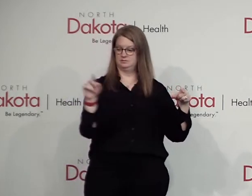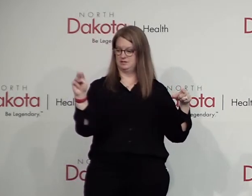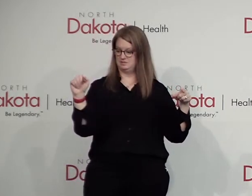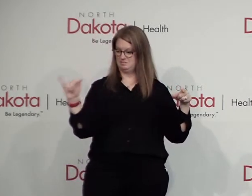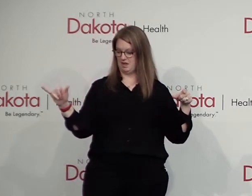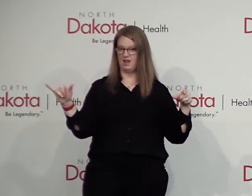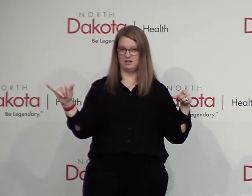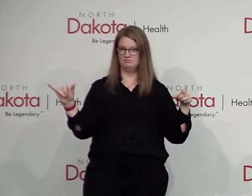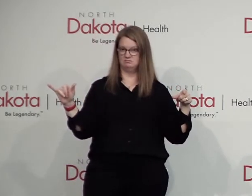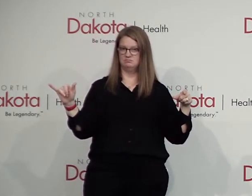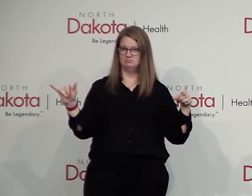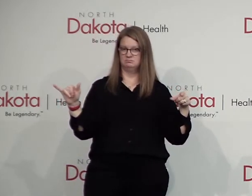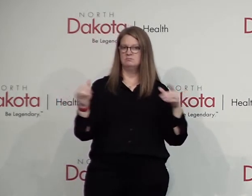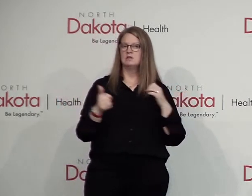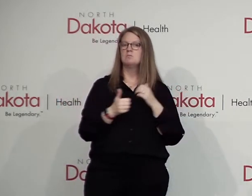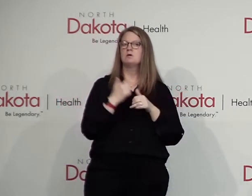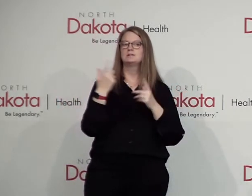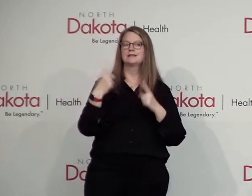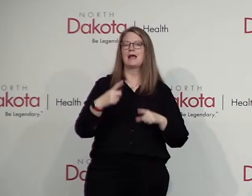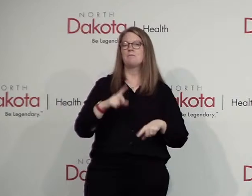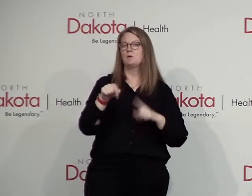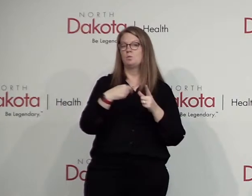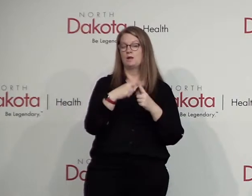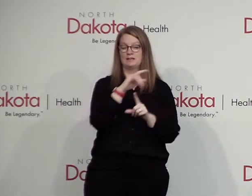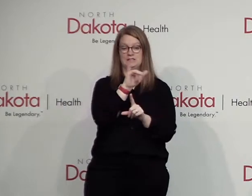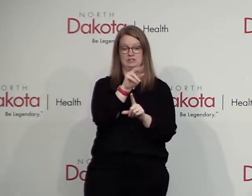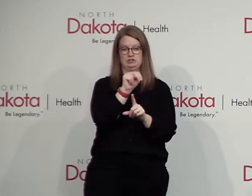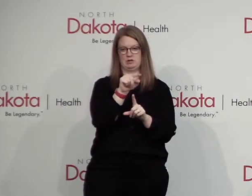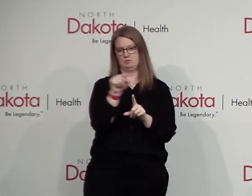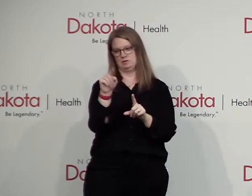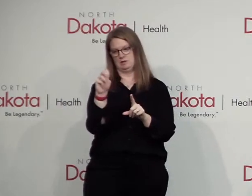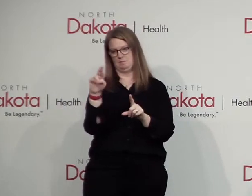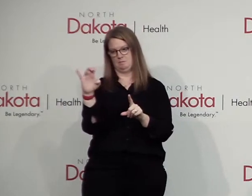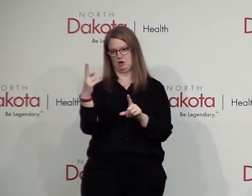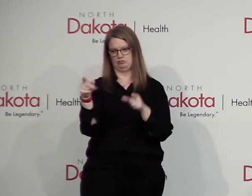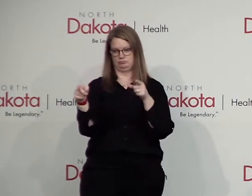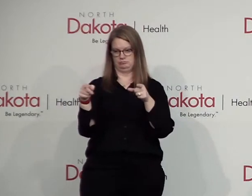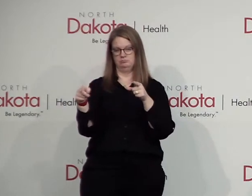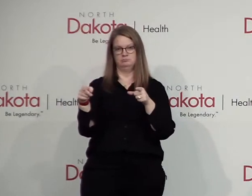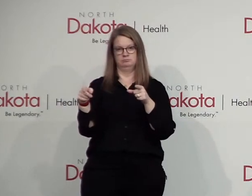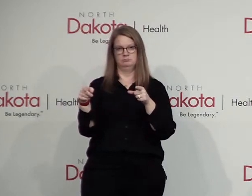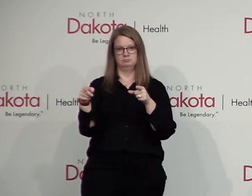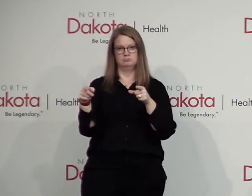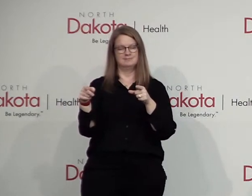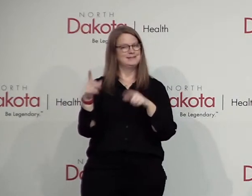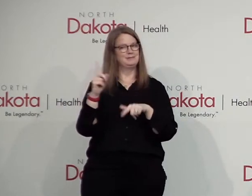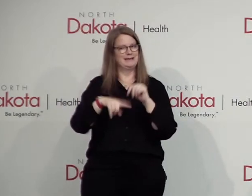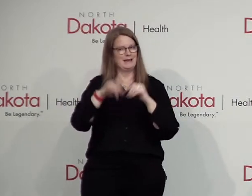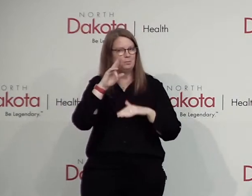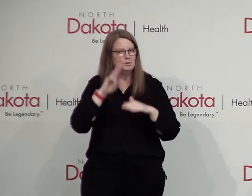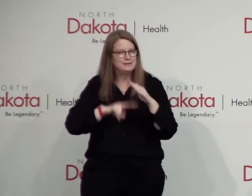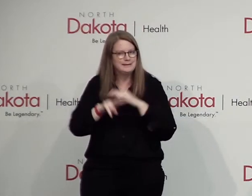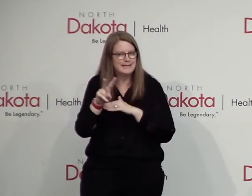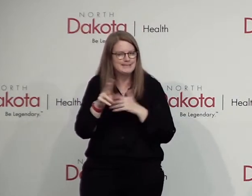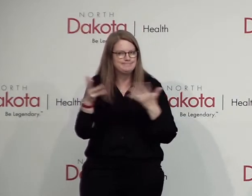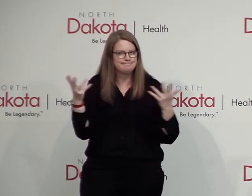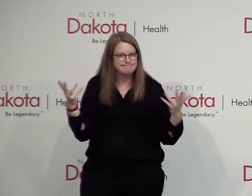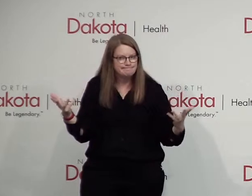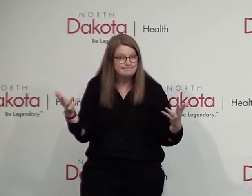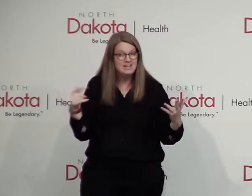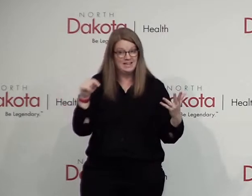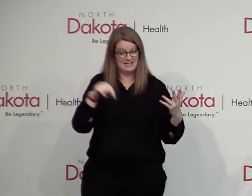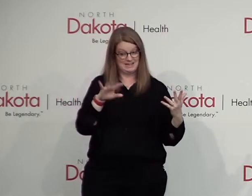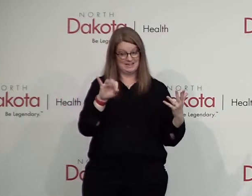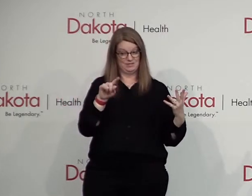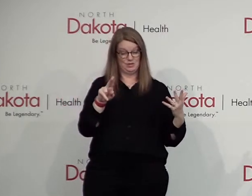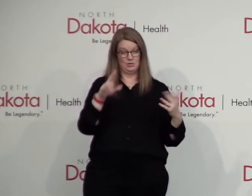most cases traditionally occurring in January to March, but this can be very unpredictable, and we don't really know what to expect this